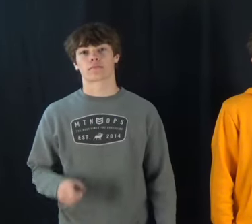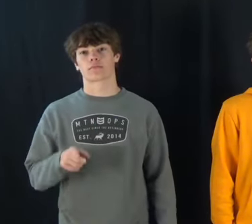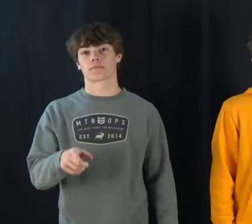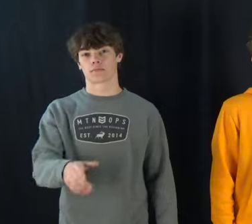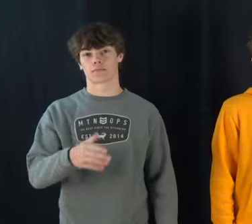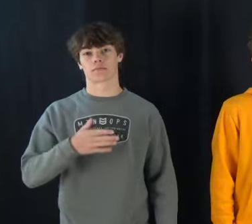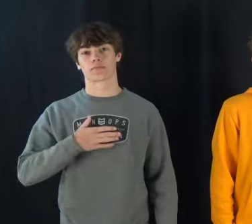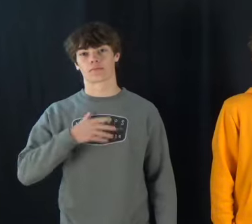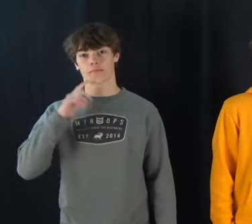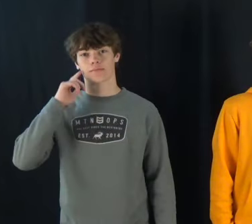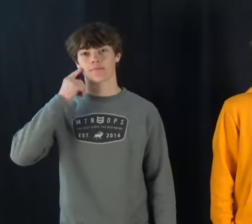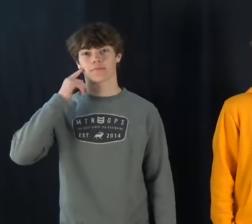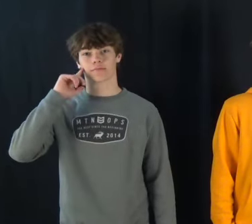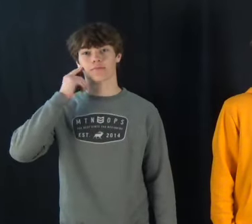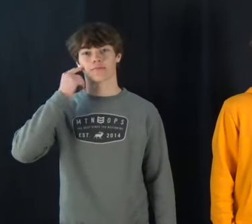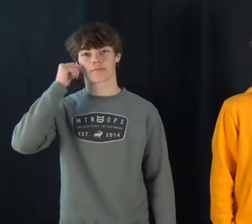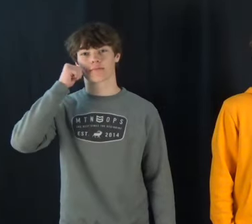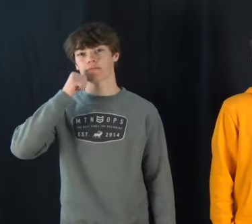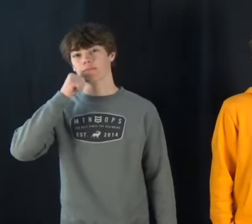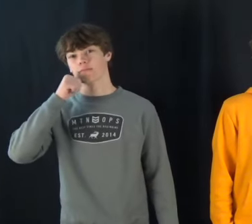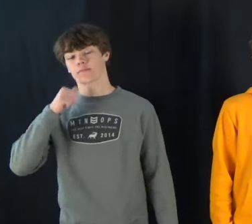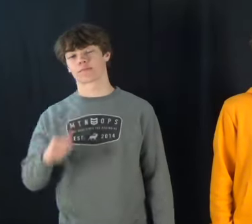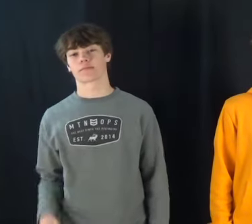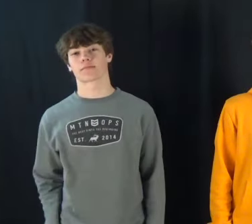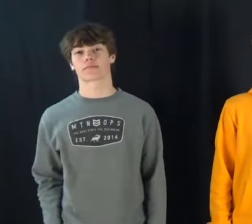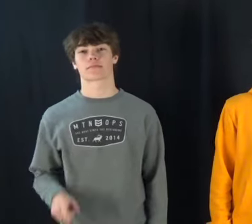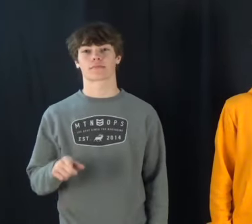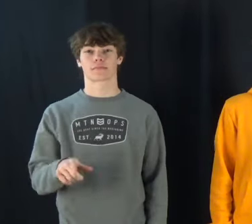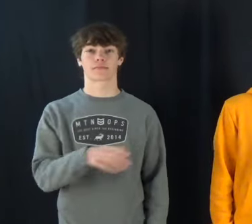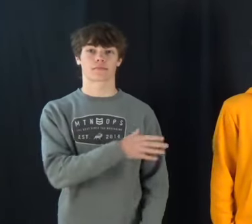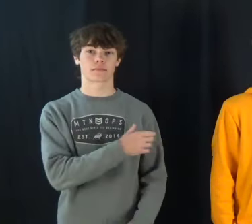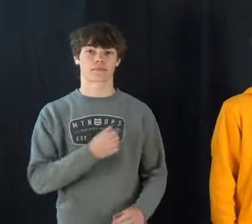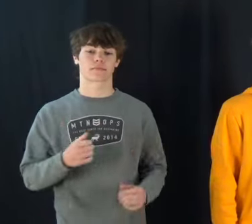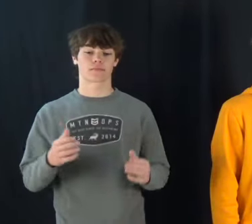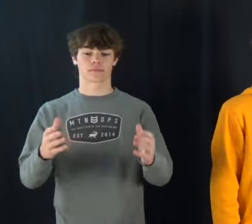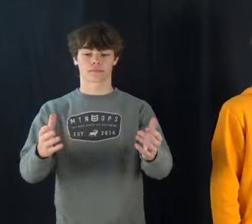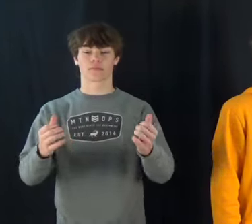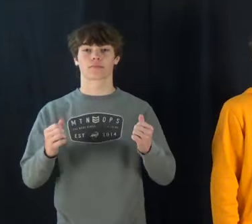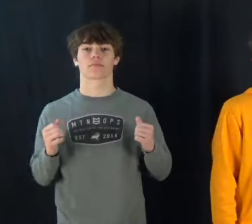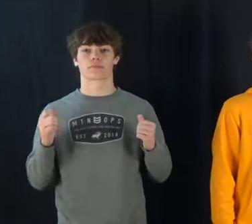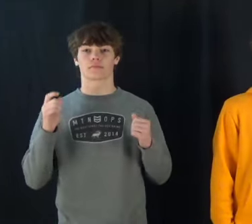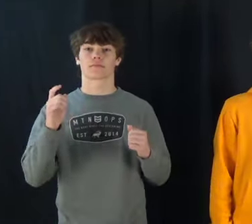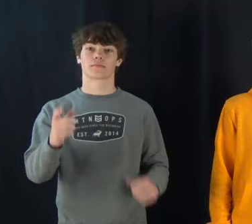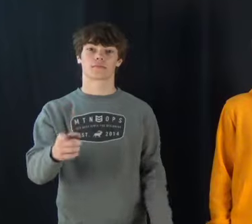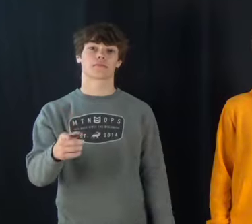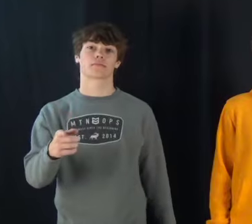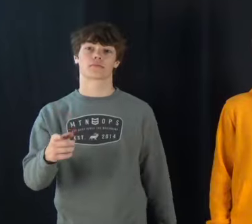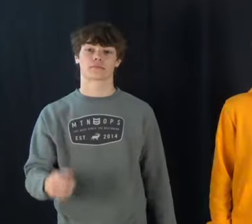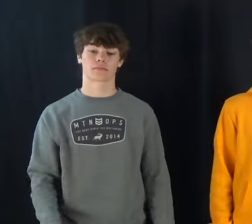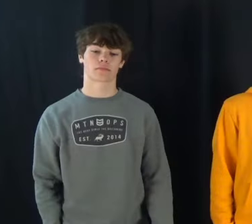You're my candy girl And you got me wanting you